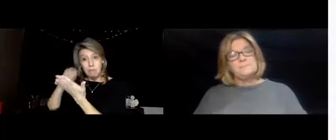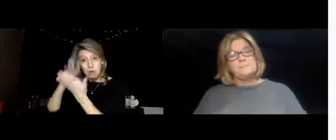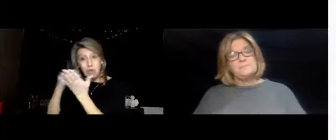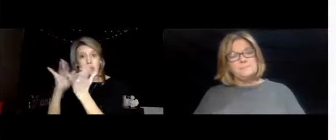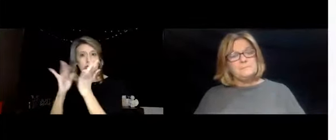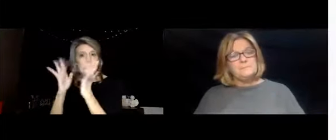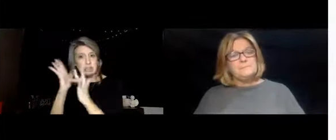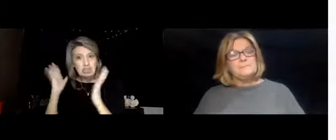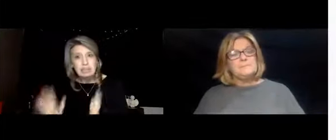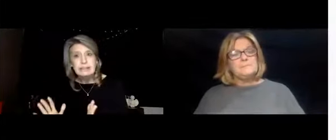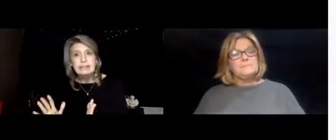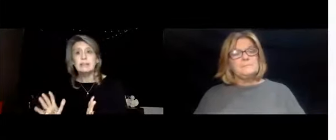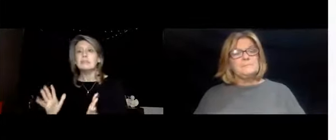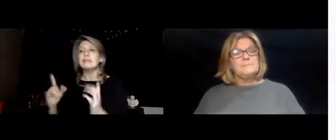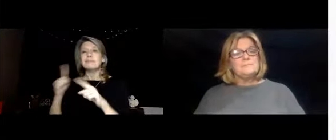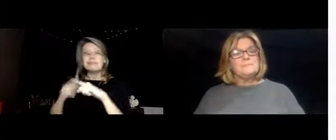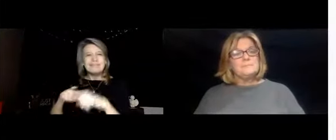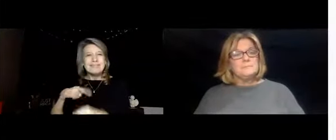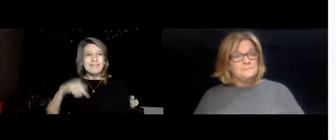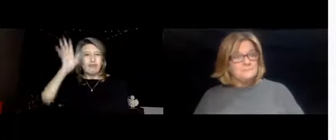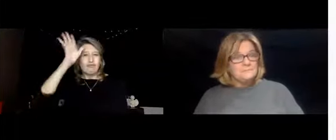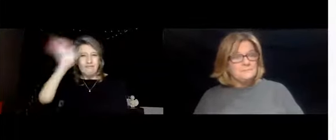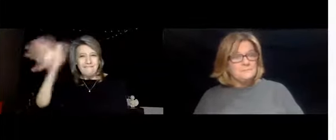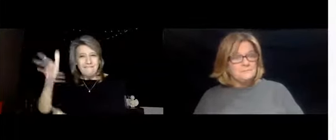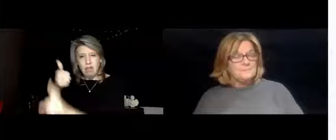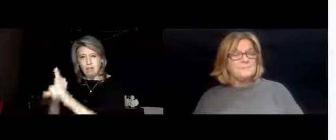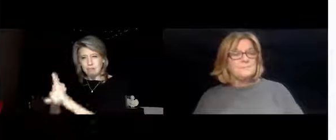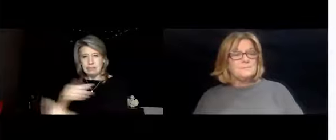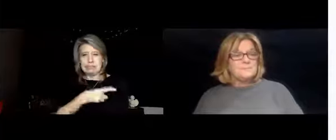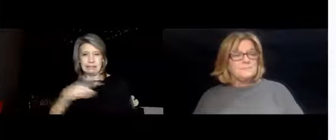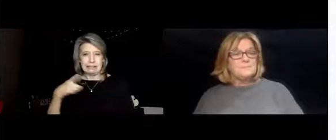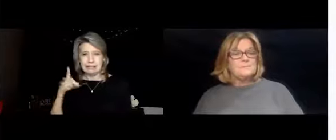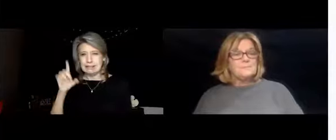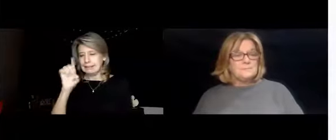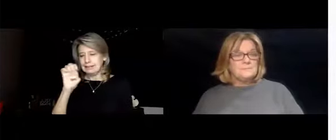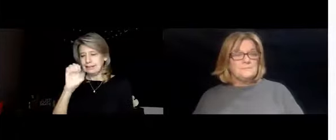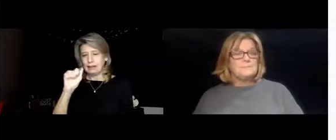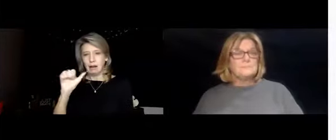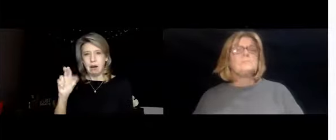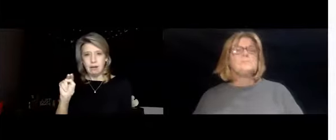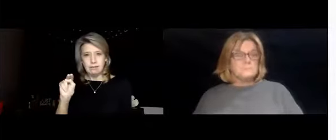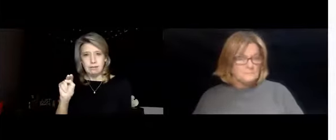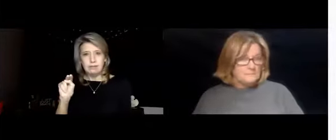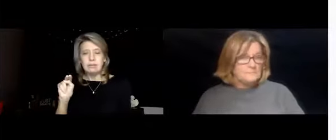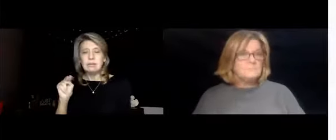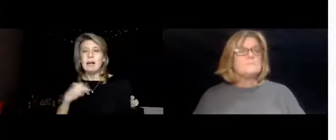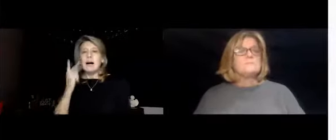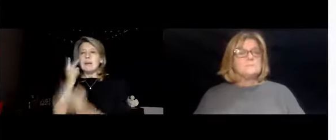upbringing, what I have learned as a Christian, and again, my grandfather was a deacon.